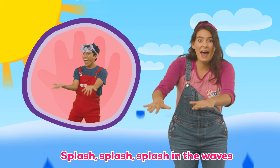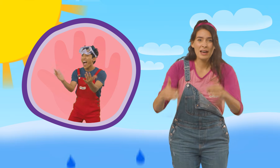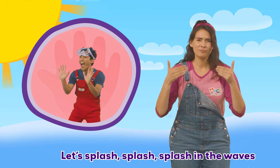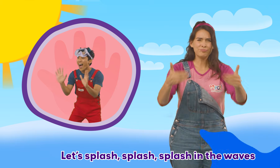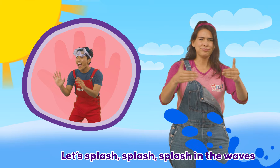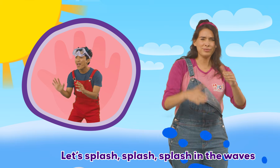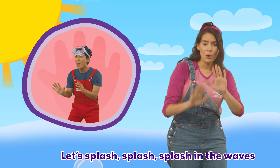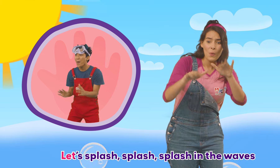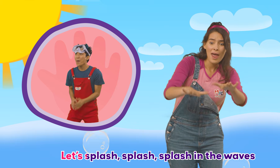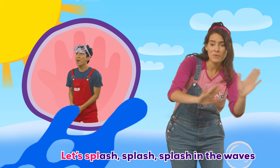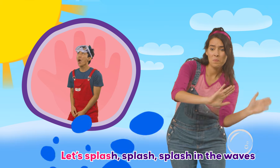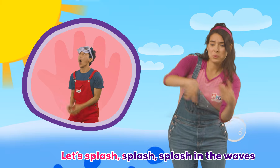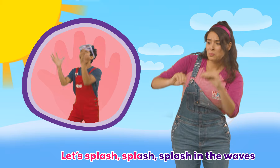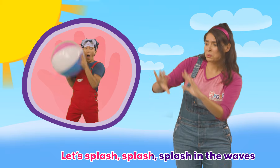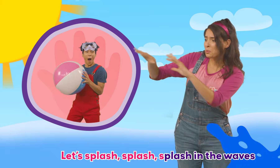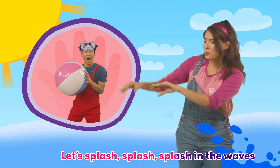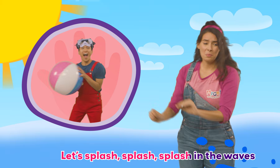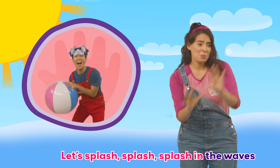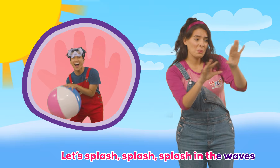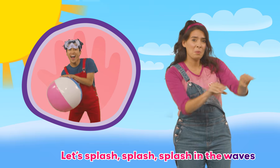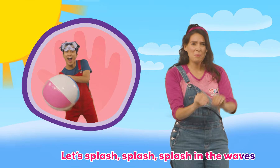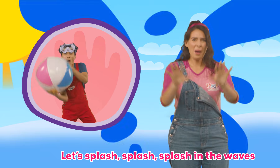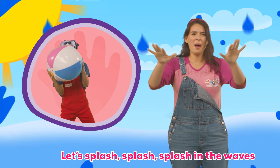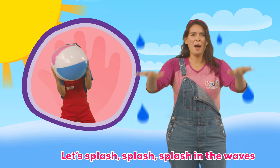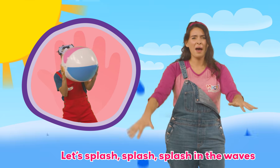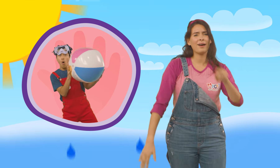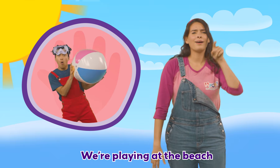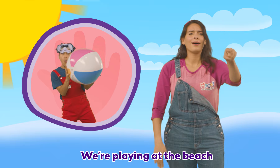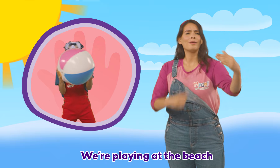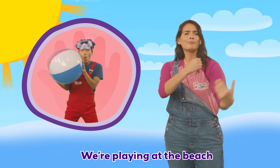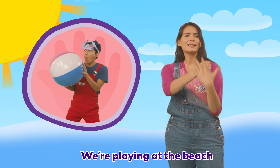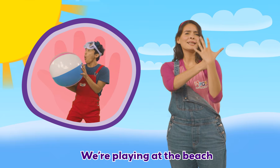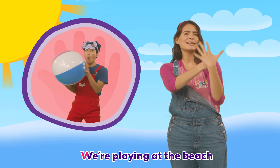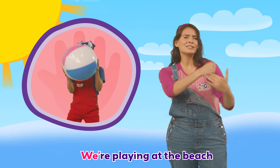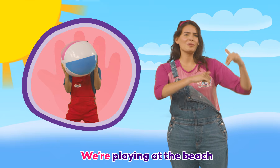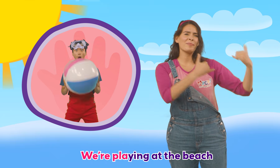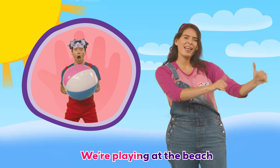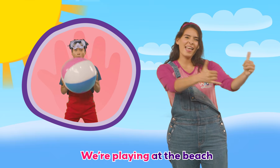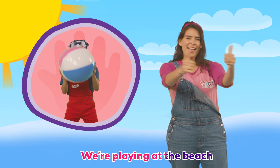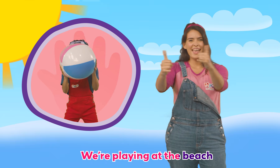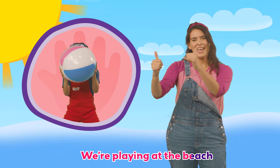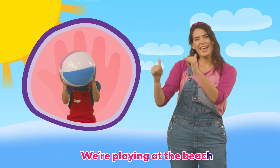Let's splash, splash, splash in the waves. We're playing at the